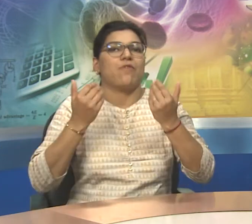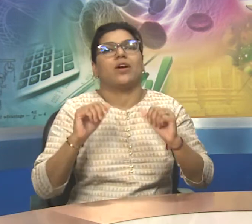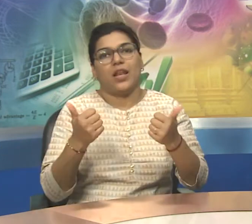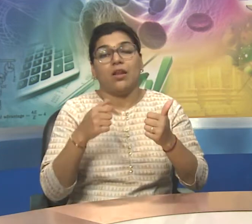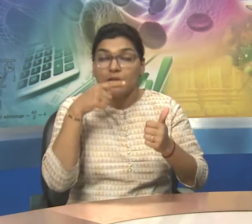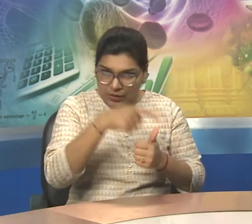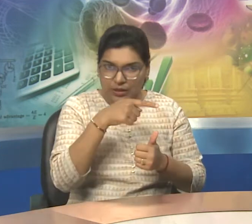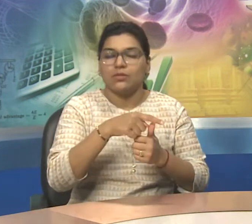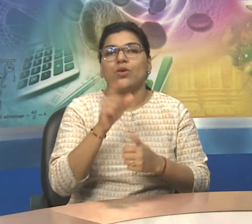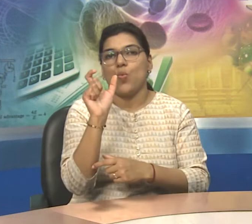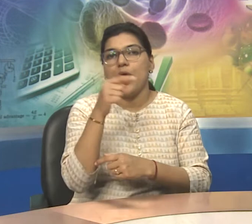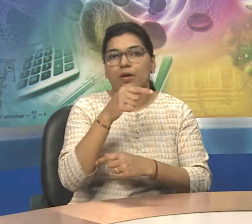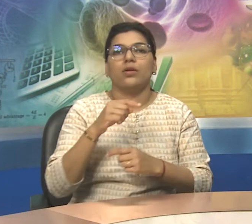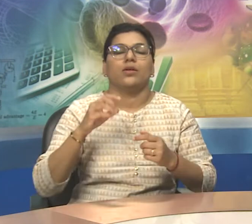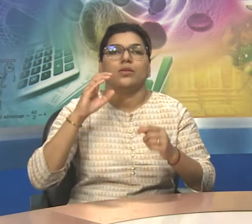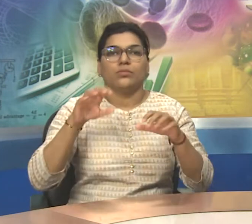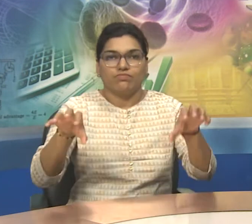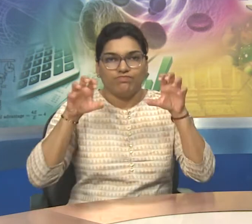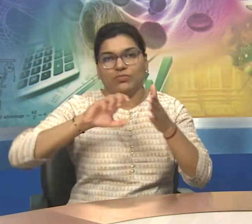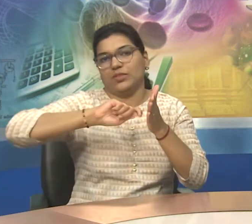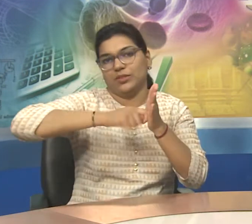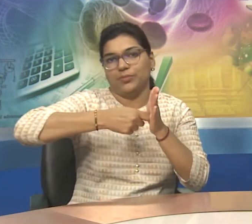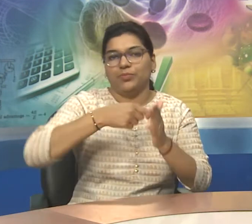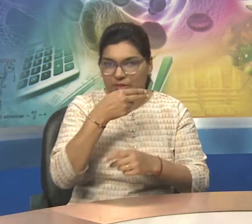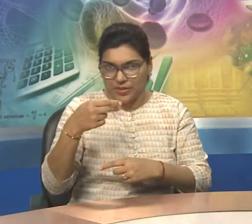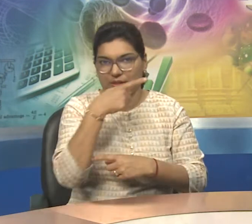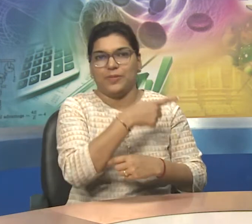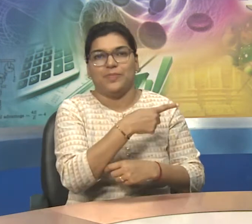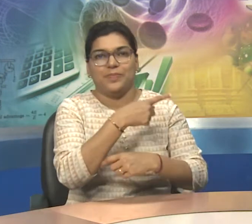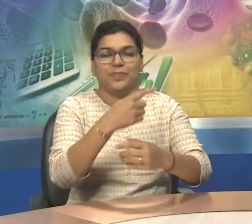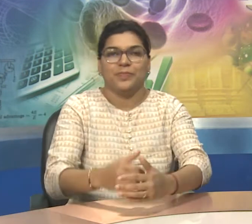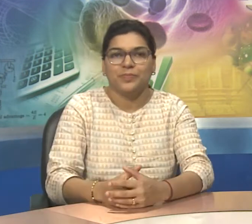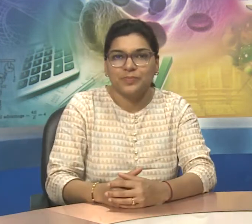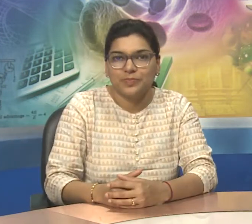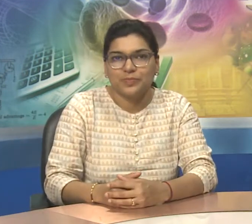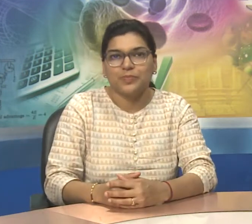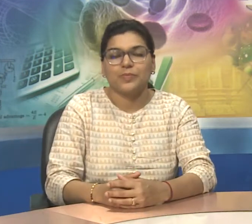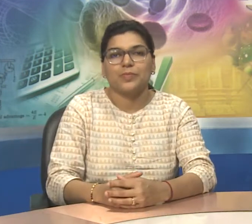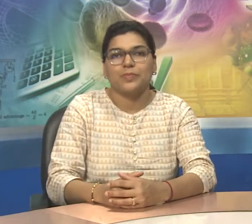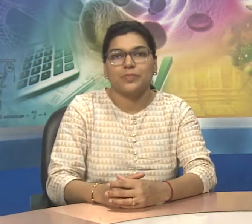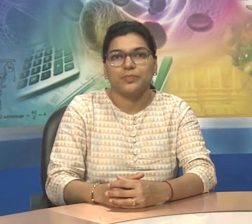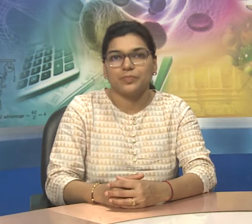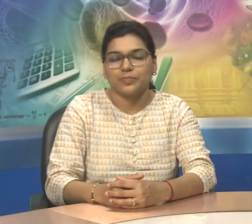rule book which has all the rules and regulation which has to be followed by the citizen